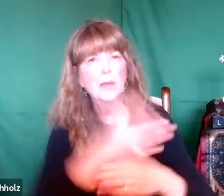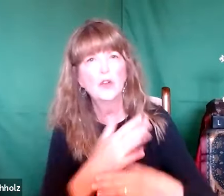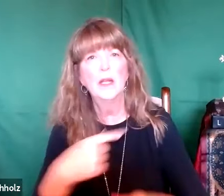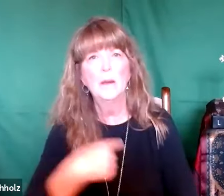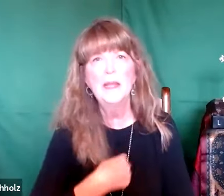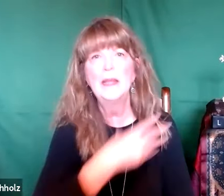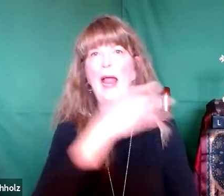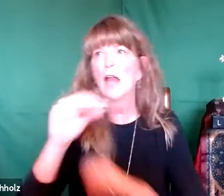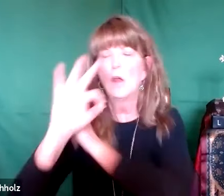way.